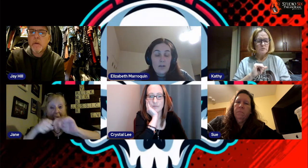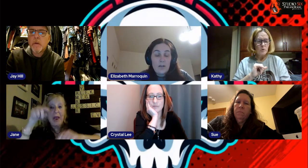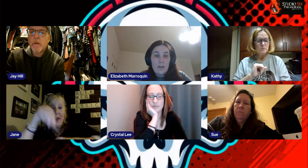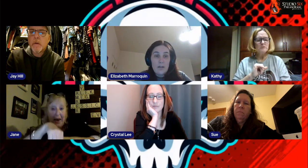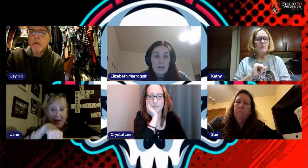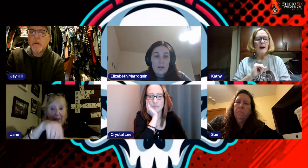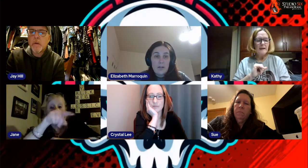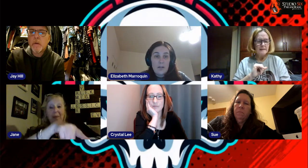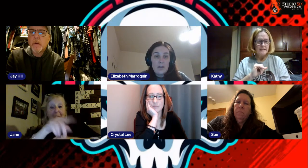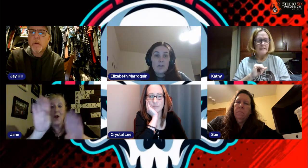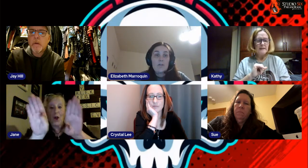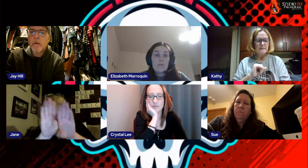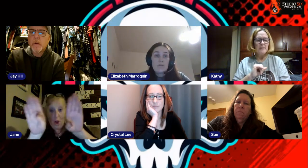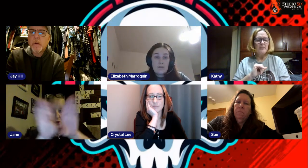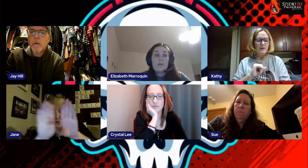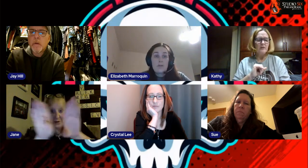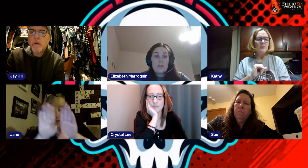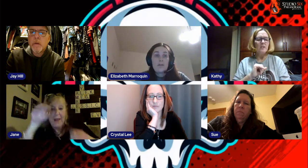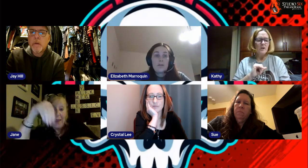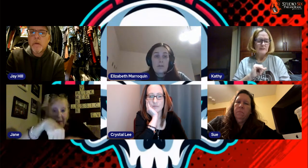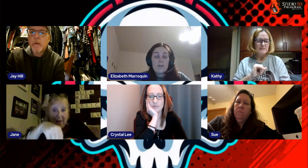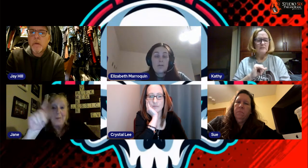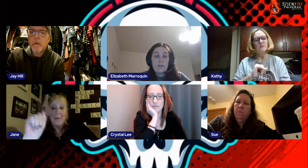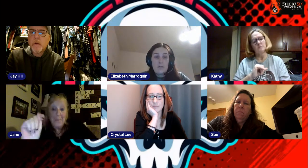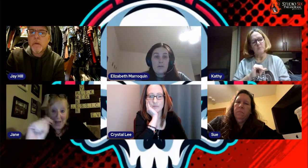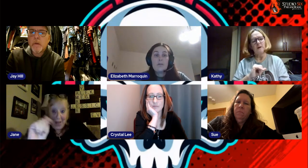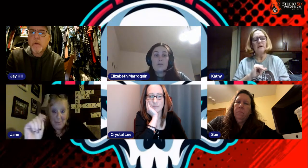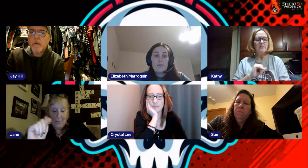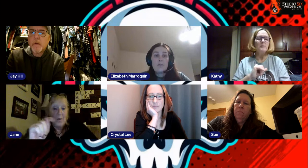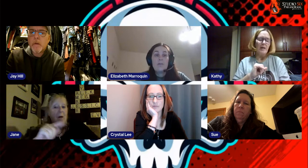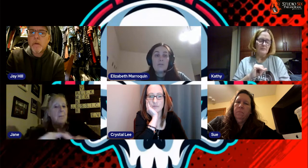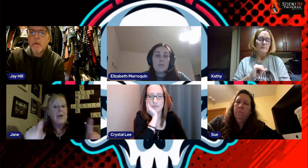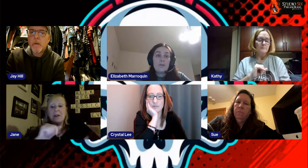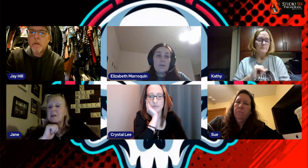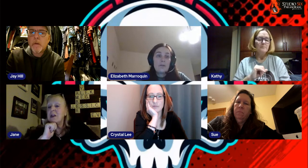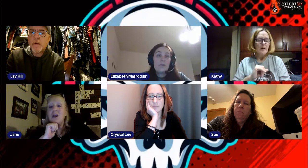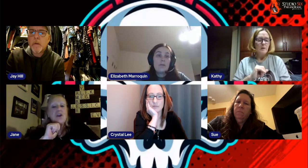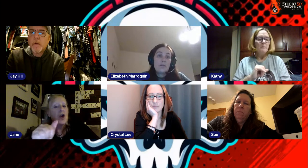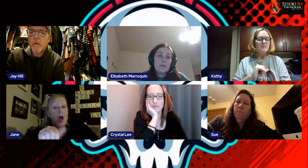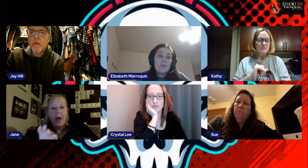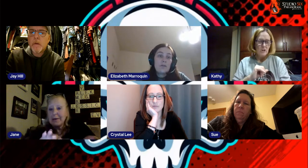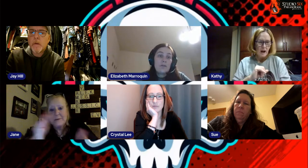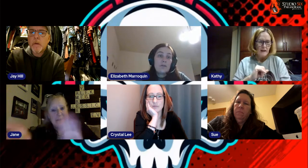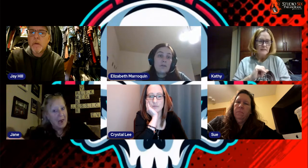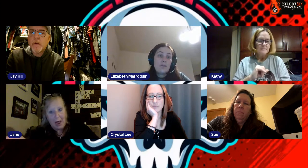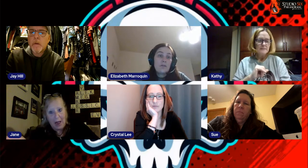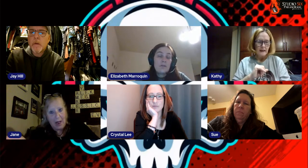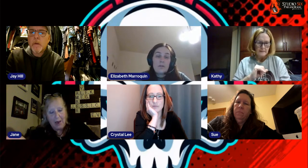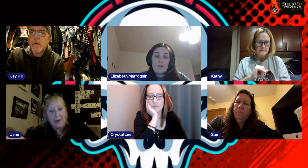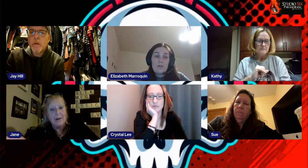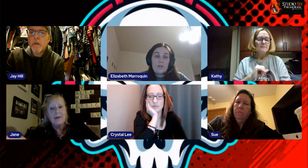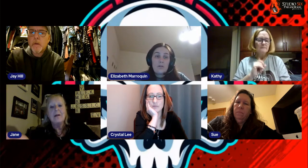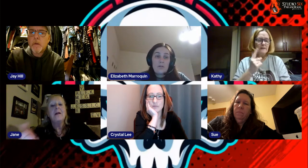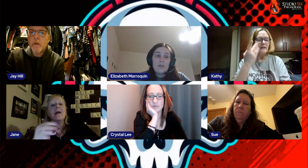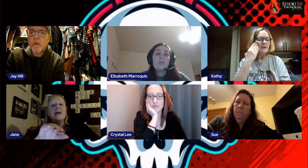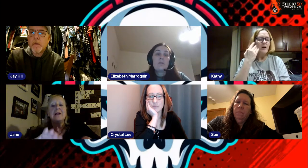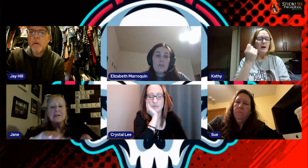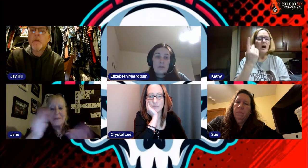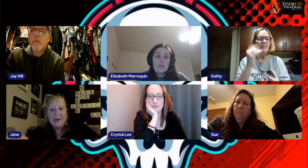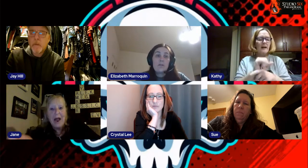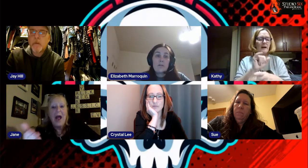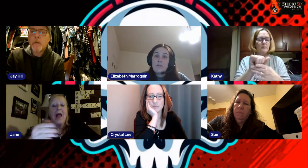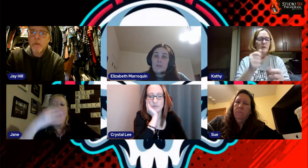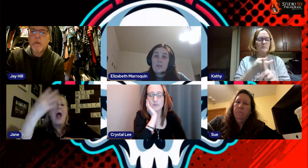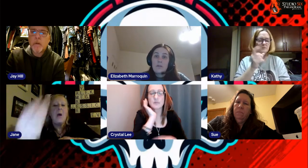armed soldiers were hiding in their closet, but in the bathroom, but it's not dead. Right, I